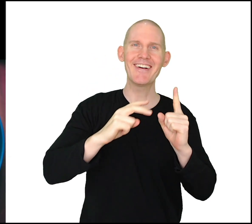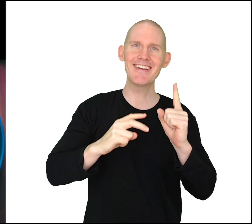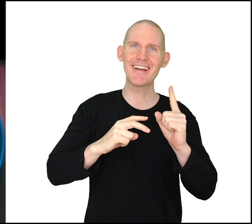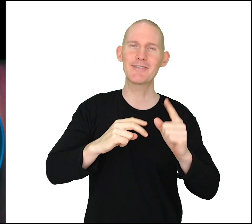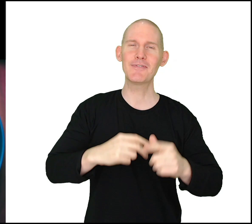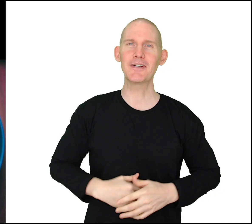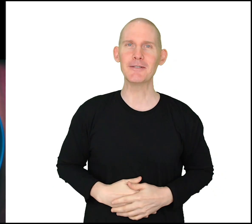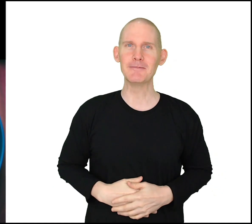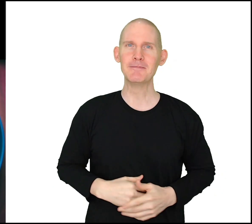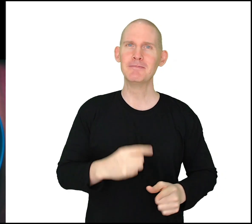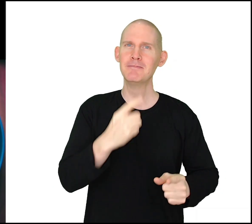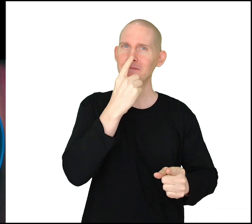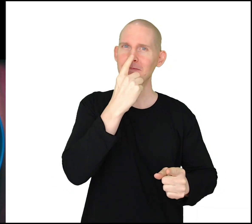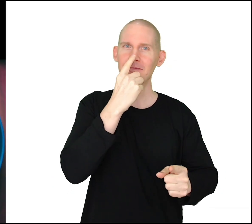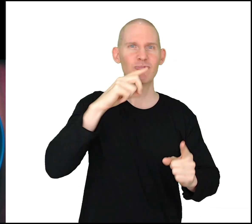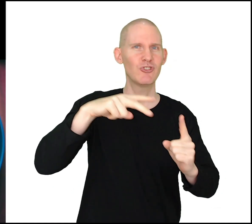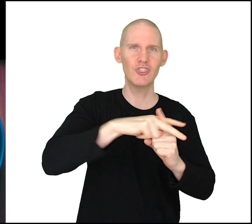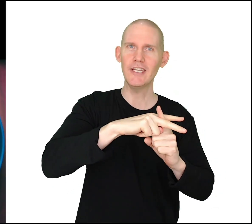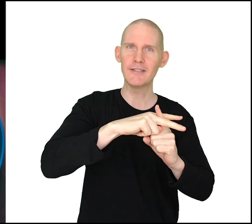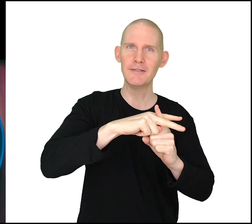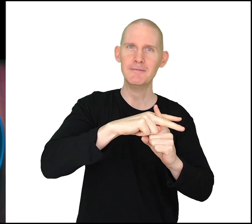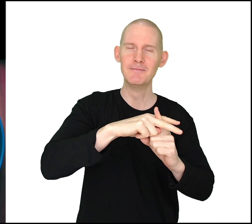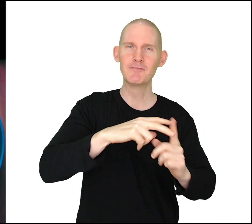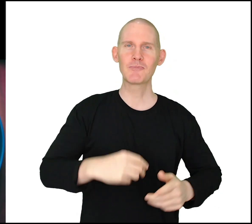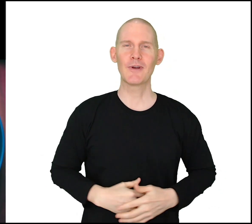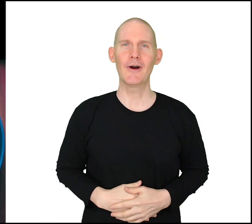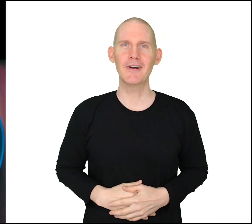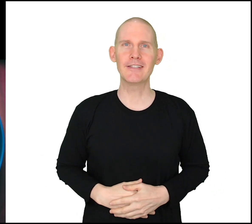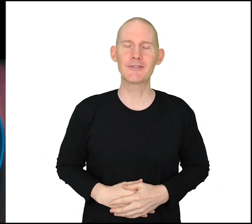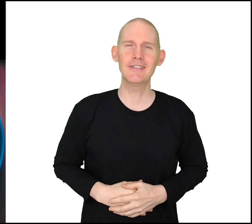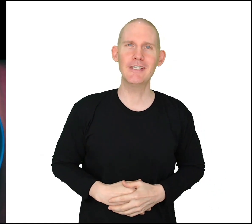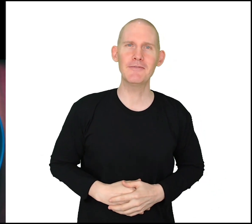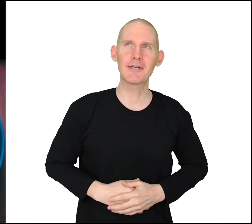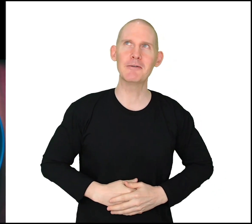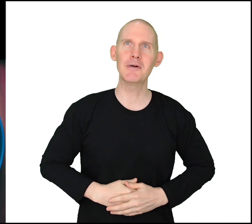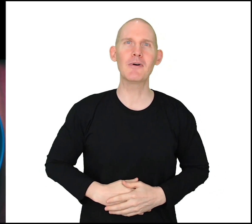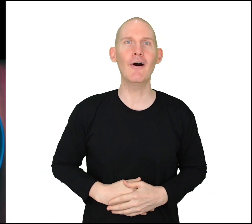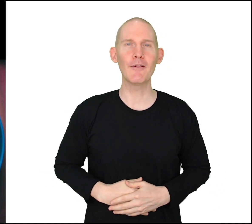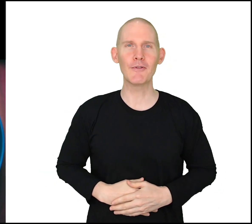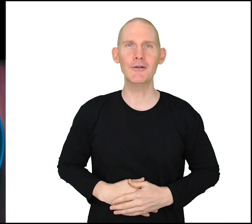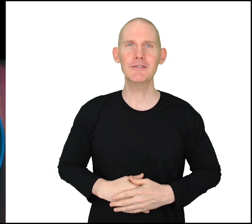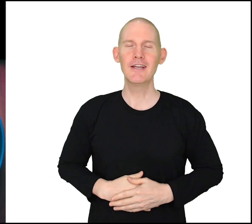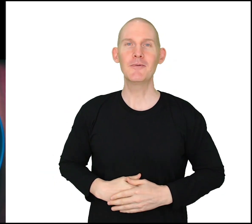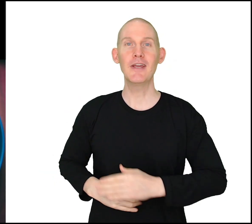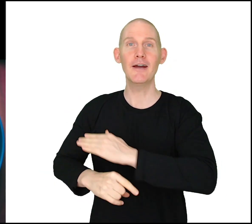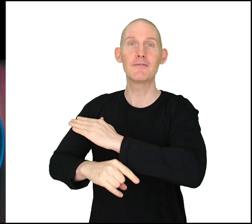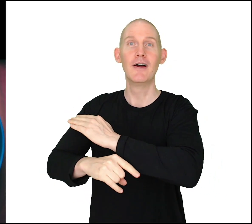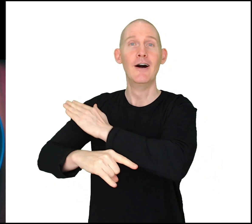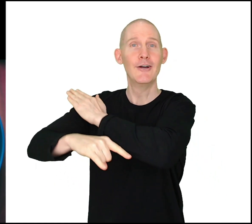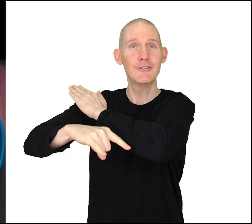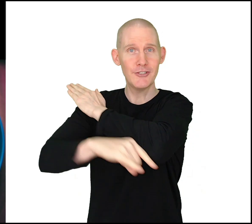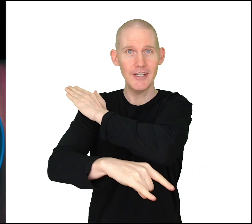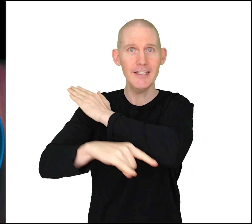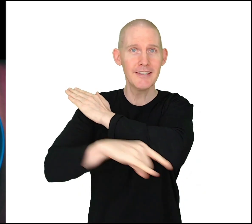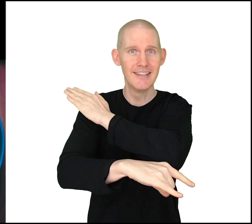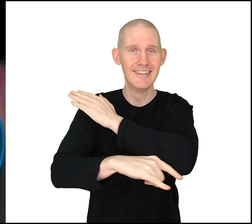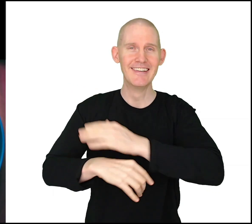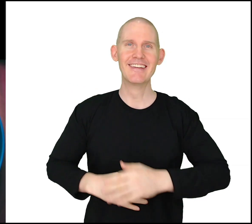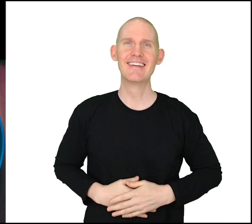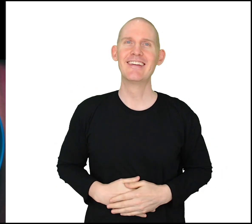index finger. Cheat. All right, so let's see if I can remember all of those. We have cheat,